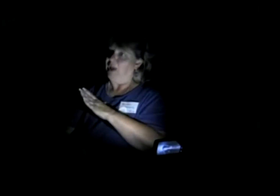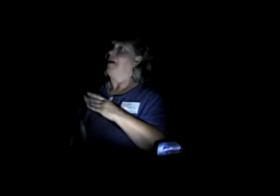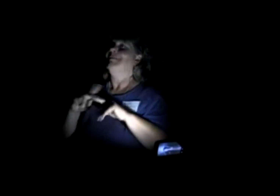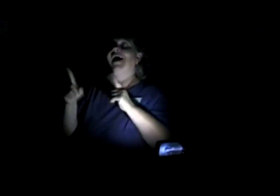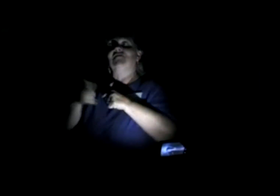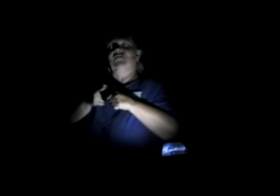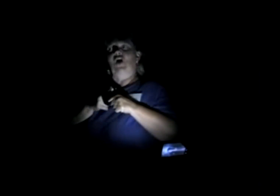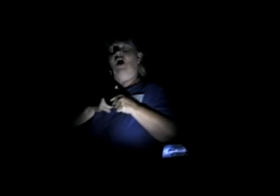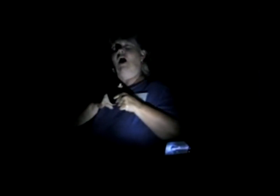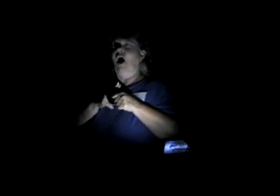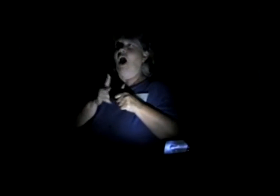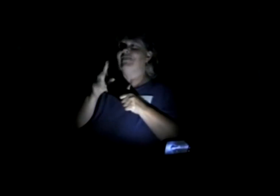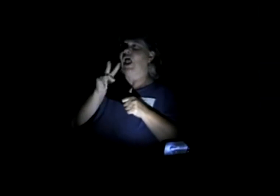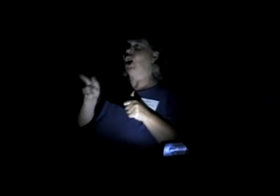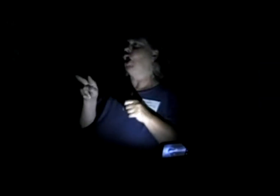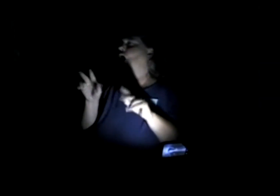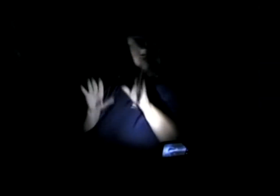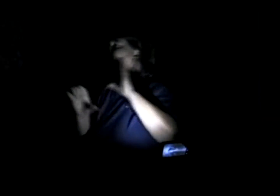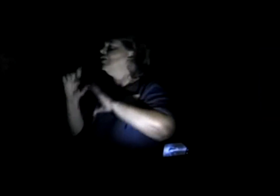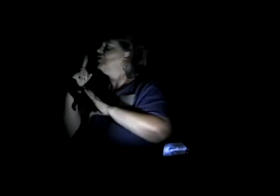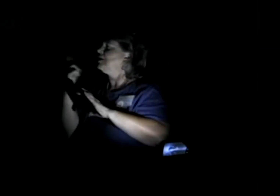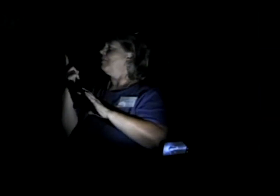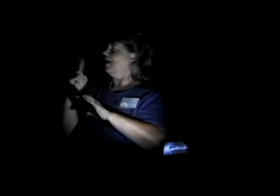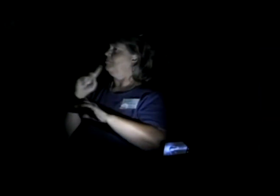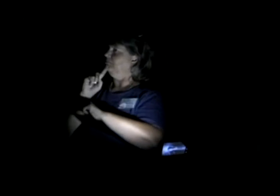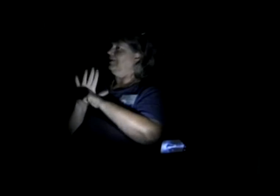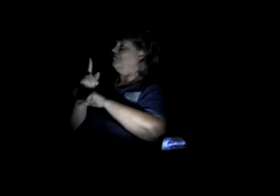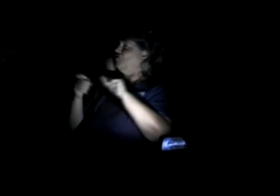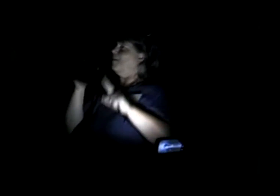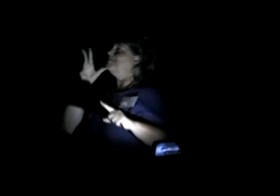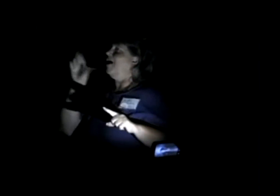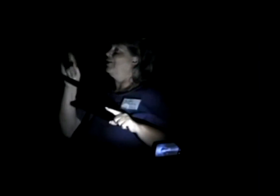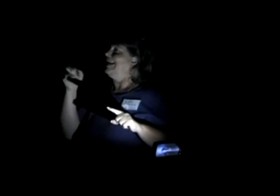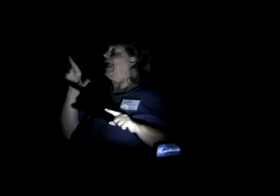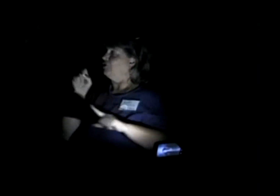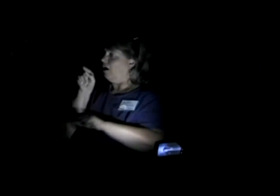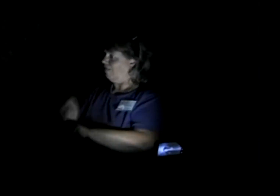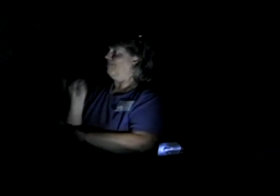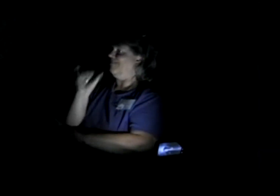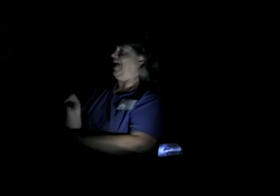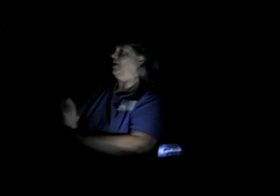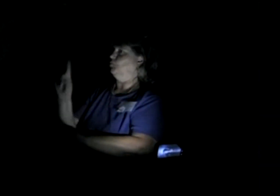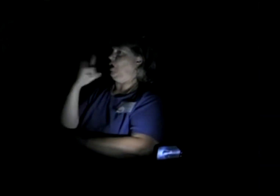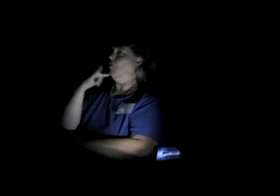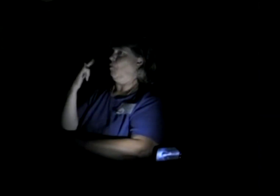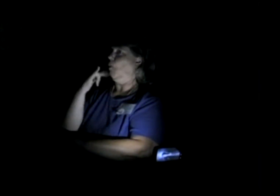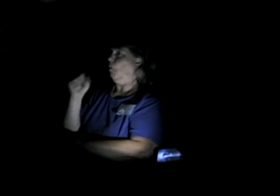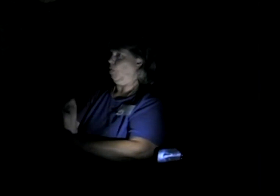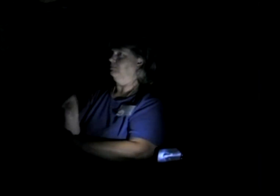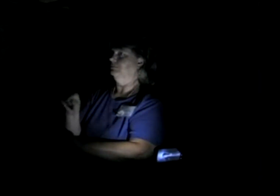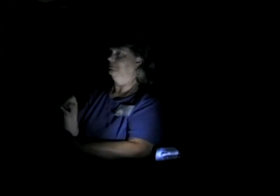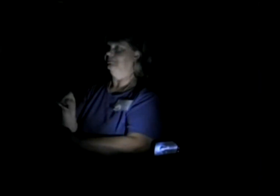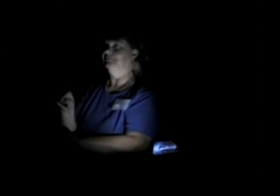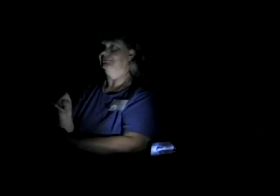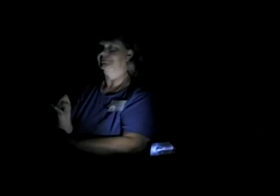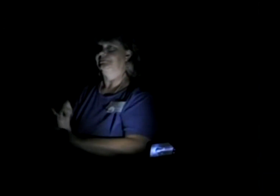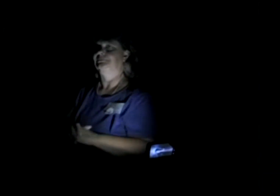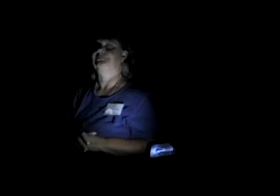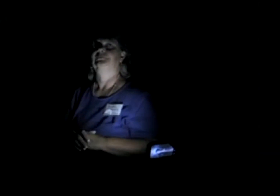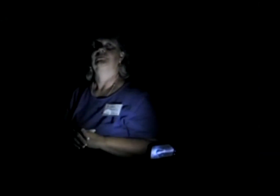sign or guarantee from Mother Nature to help indicate where the gold was and make all this work worth their while. In particular, they looked for